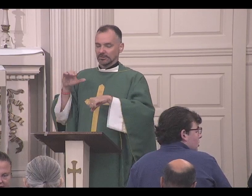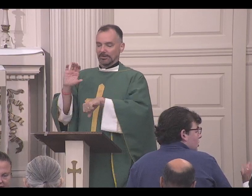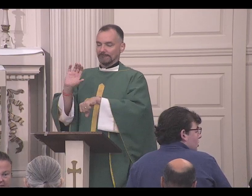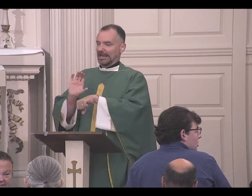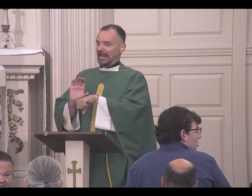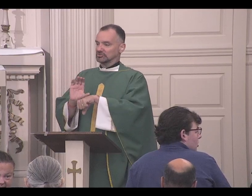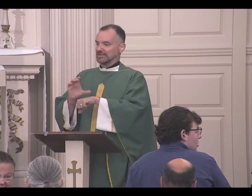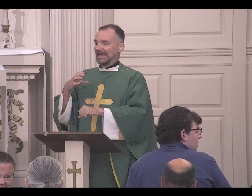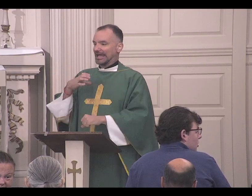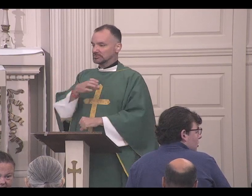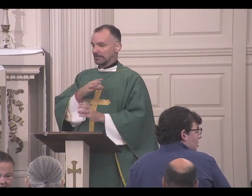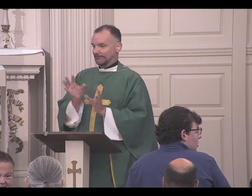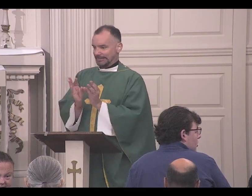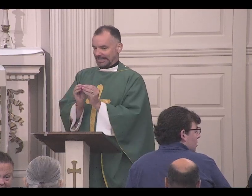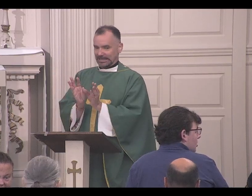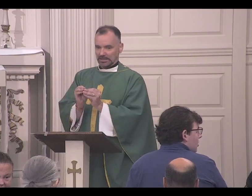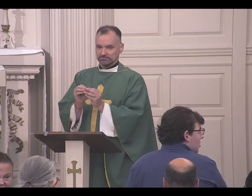Tomorrow night, we have a